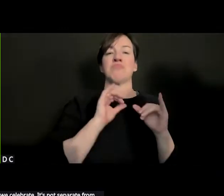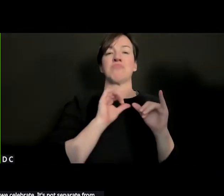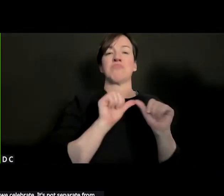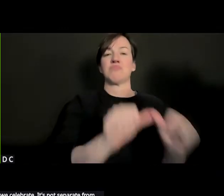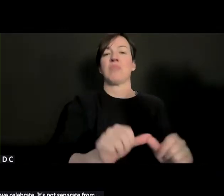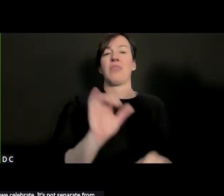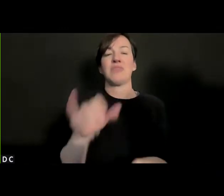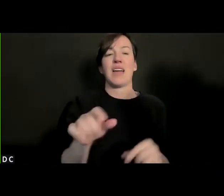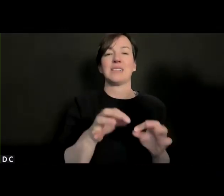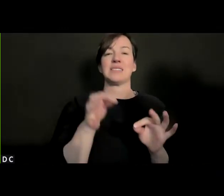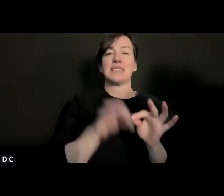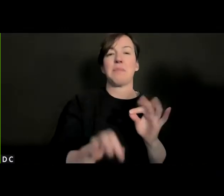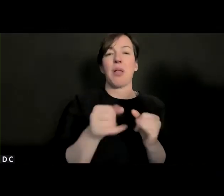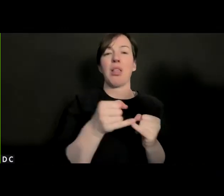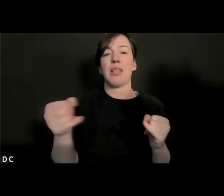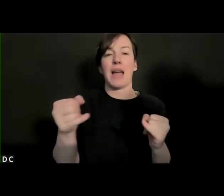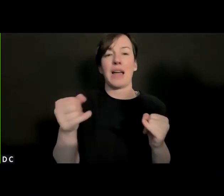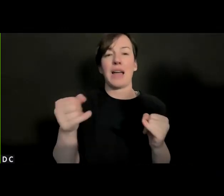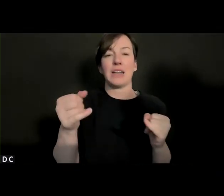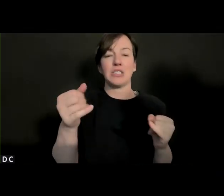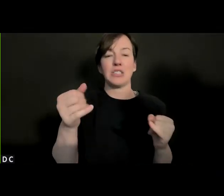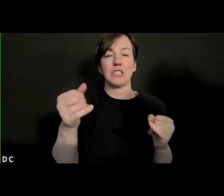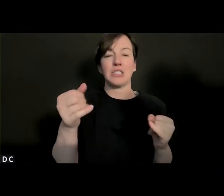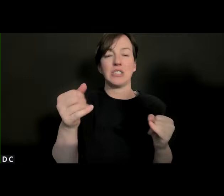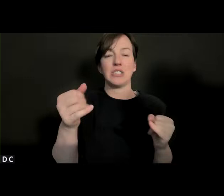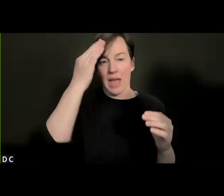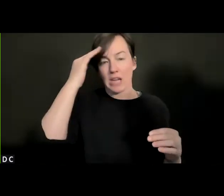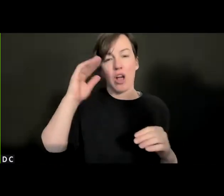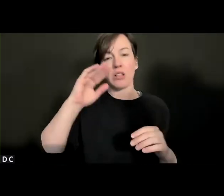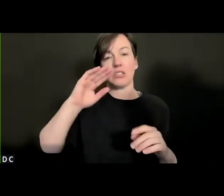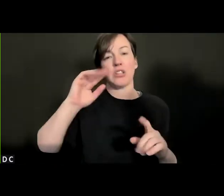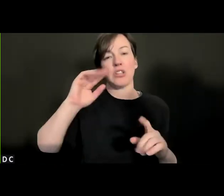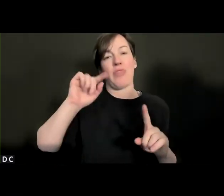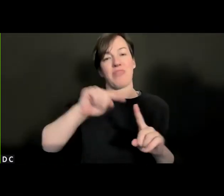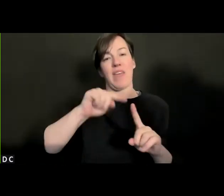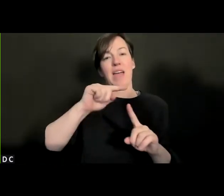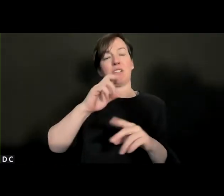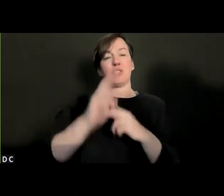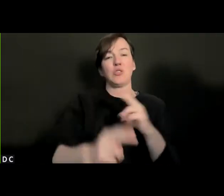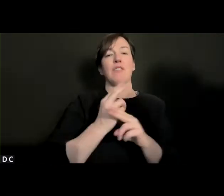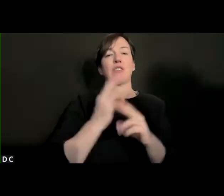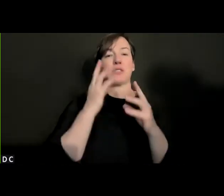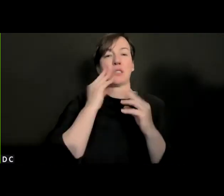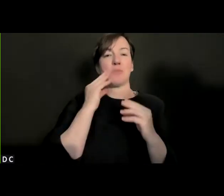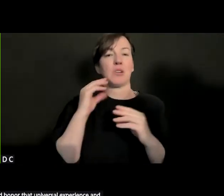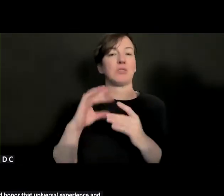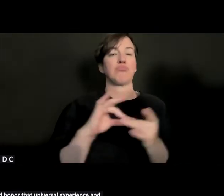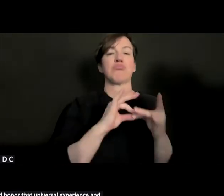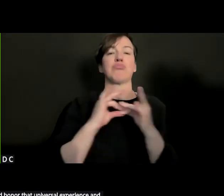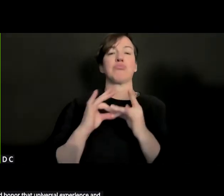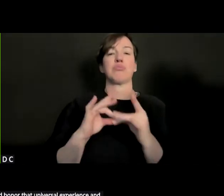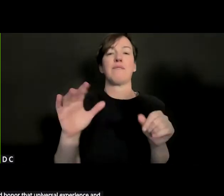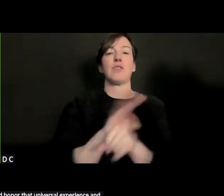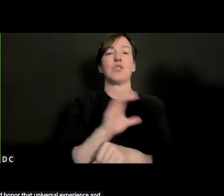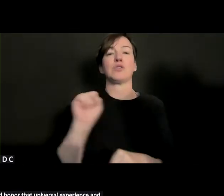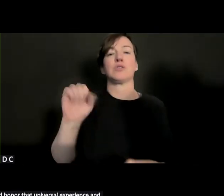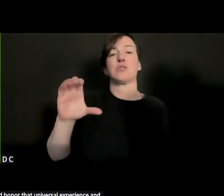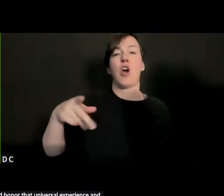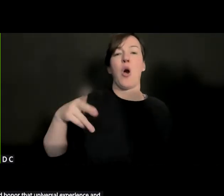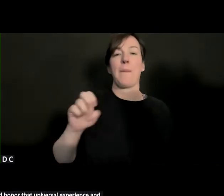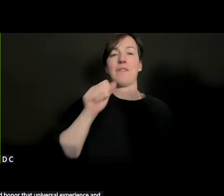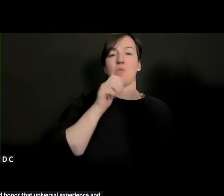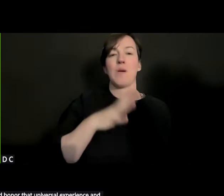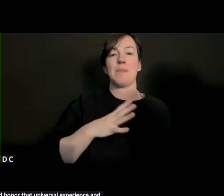line acknowledging this could honor that universal experience and unite us in celebrating the full scope of women's